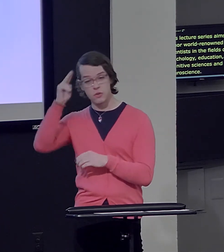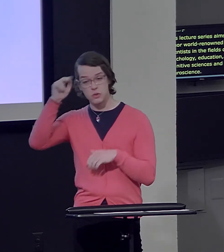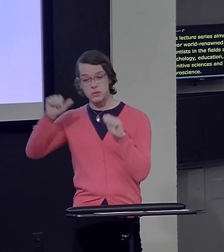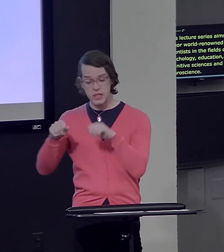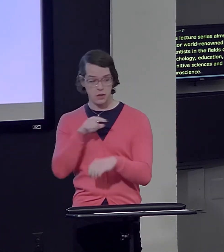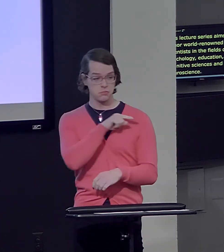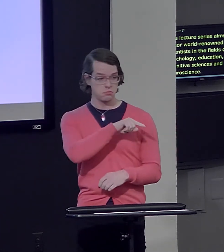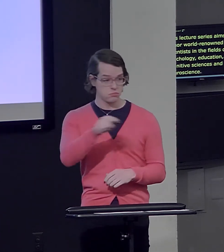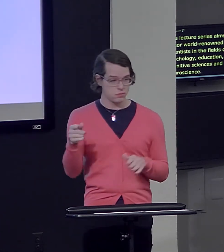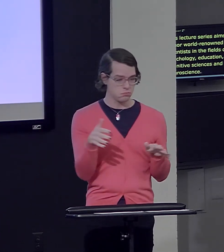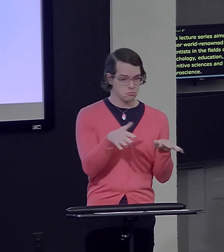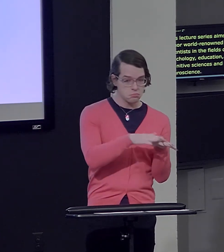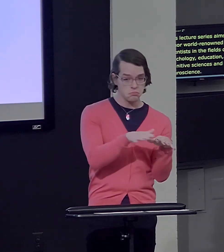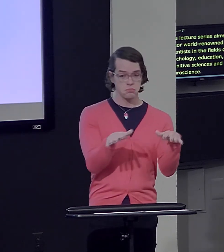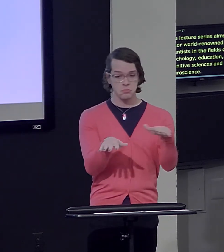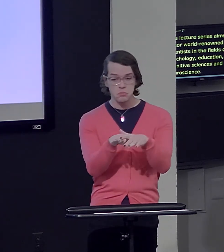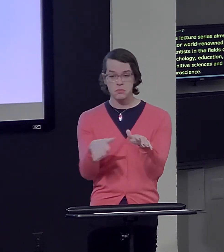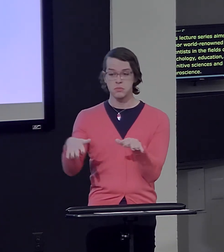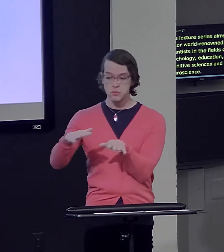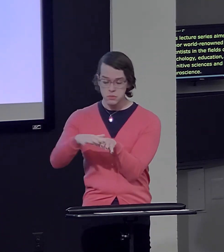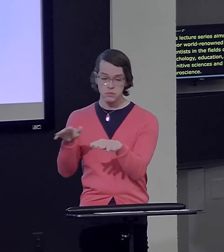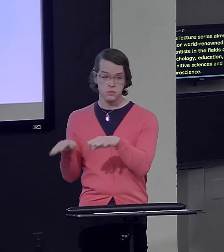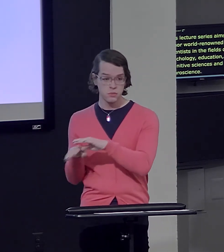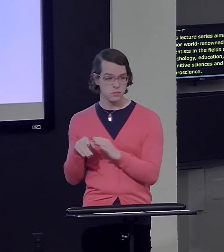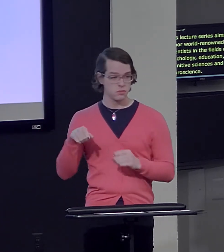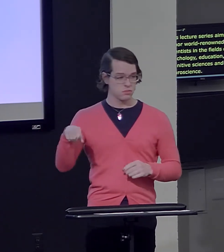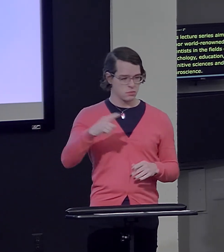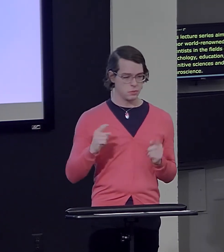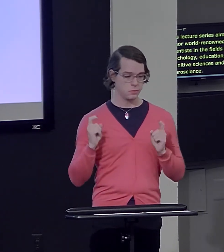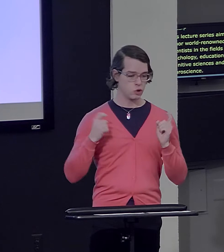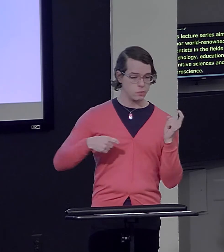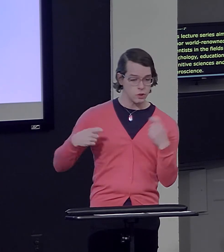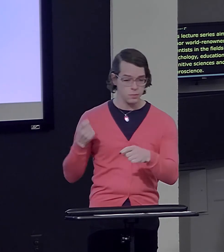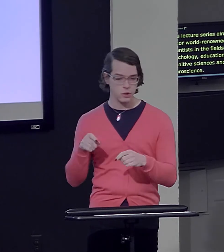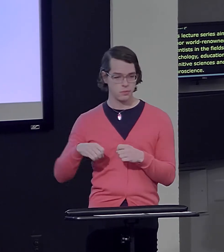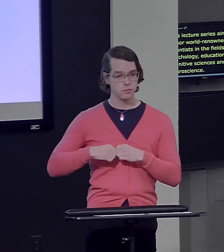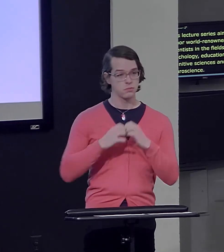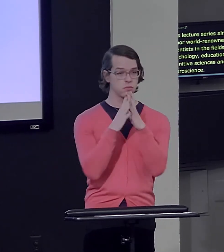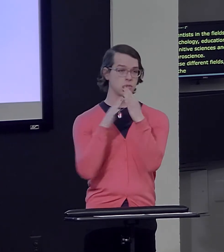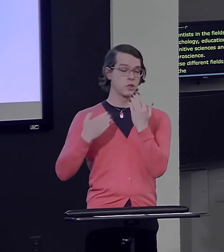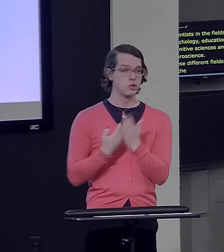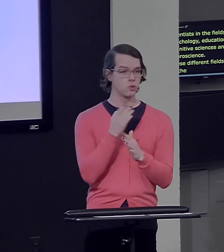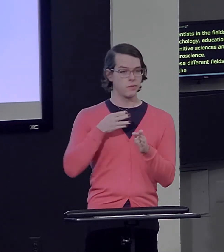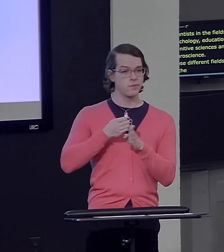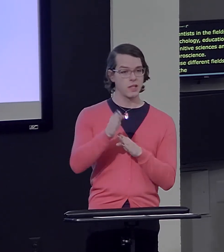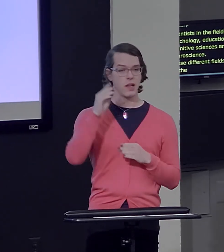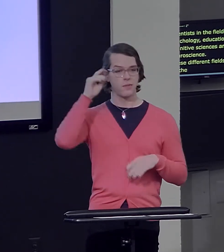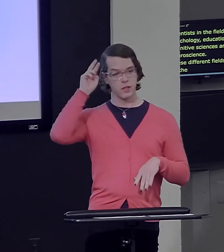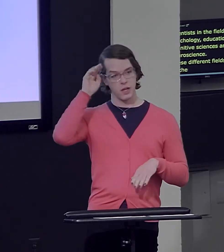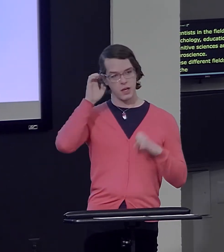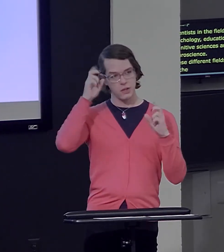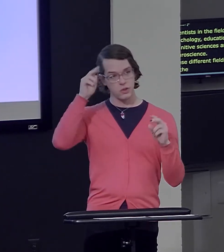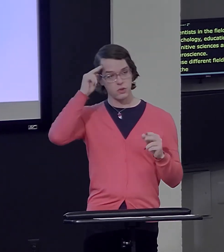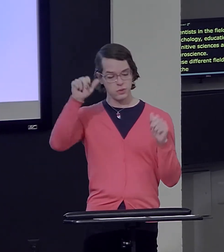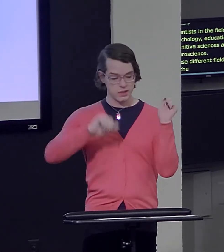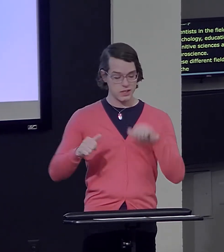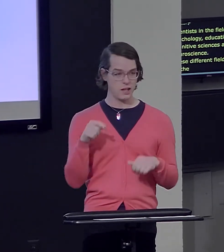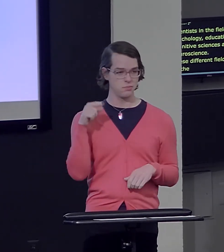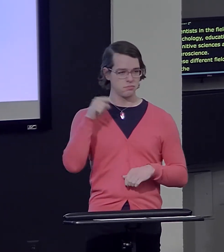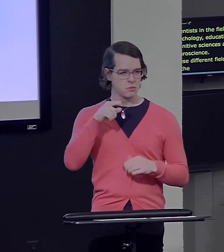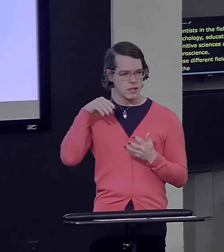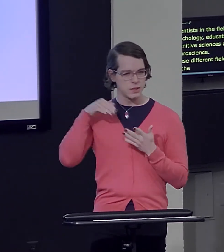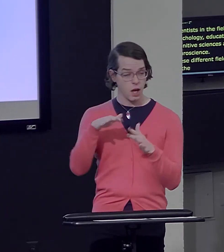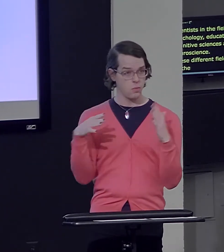education, cognitive sciences, and the neurosciences. These different fields, all